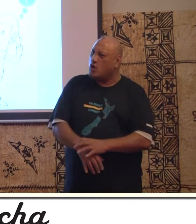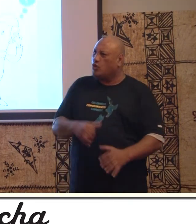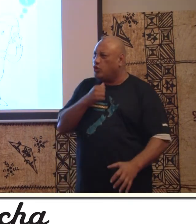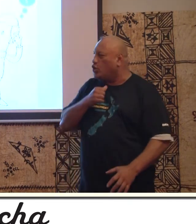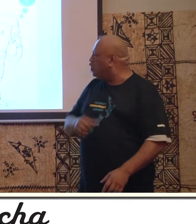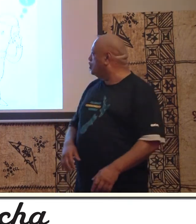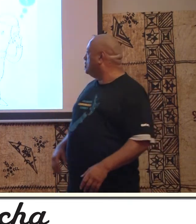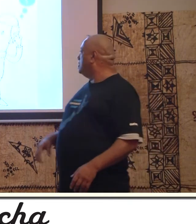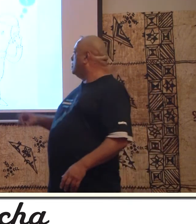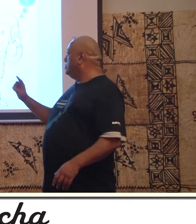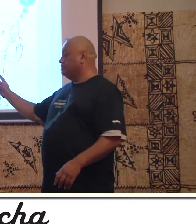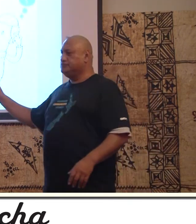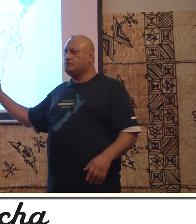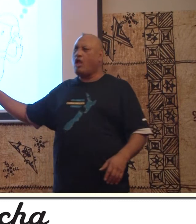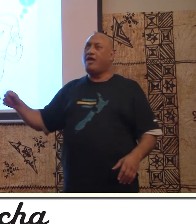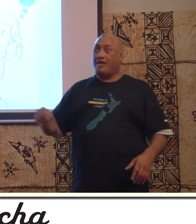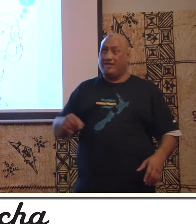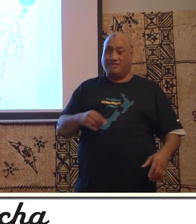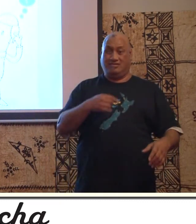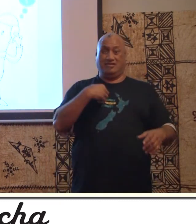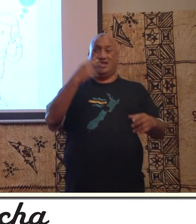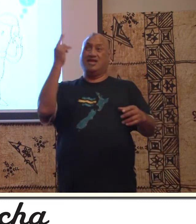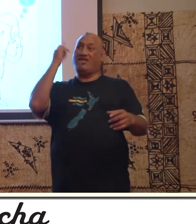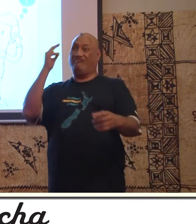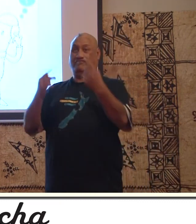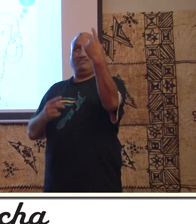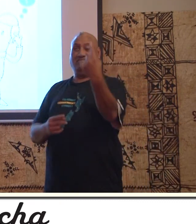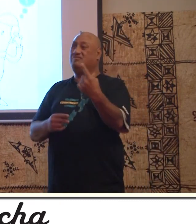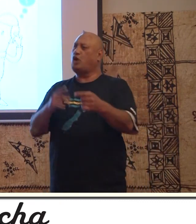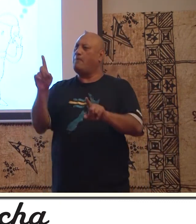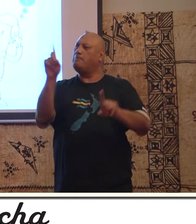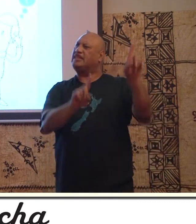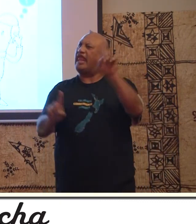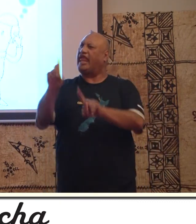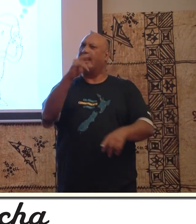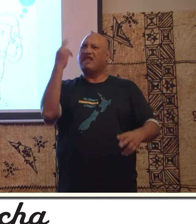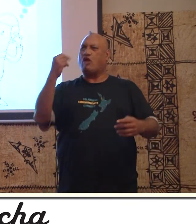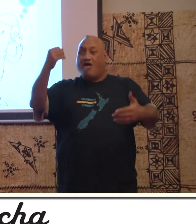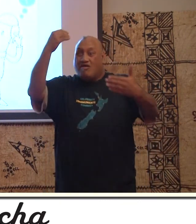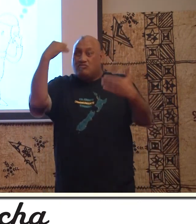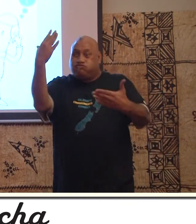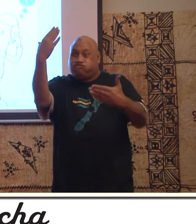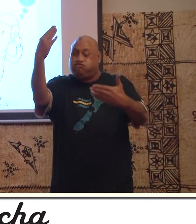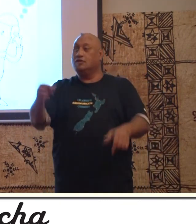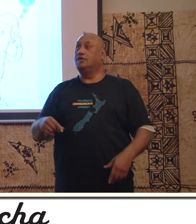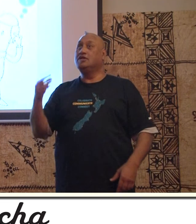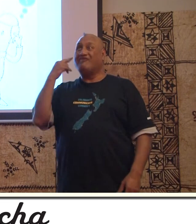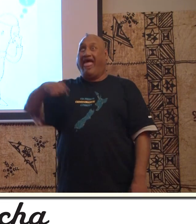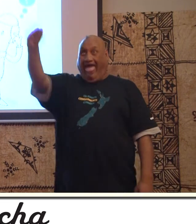And once I got out of the handcuffs, my hands were scarred, it was so bruised, it was really hard.